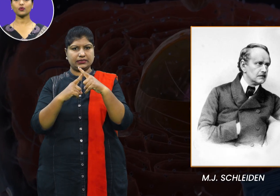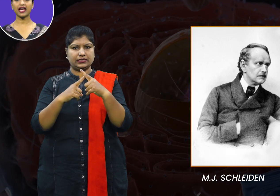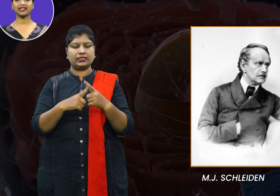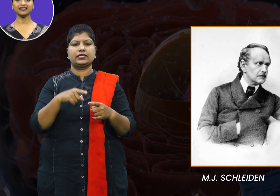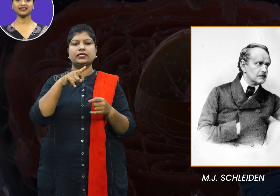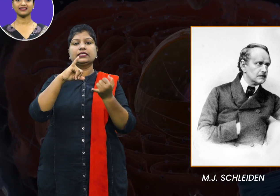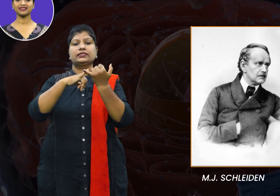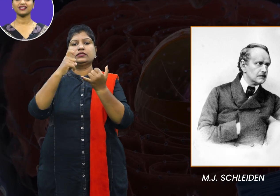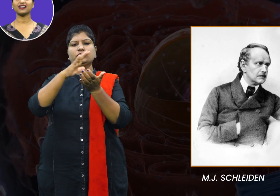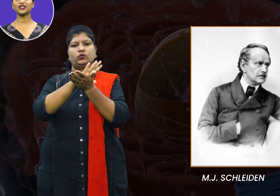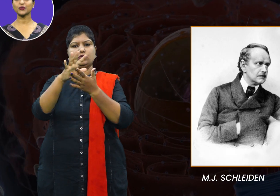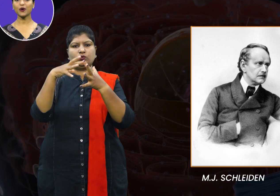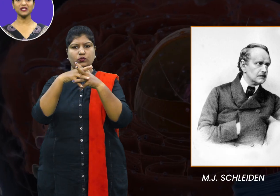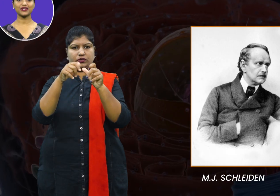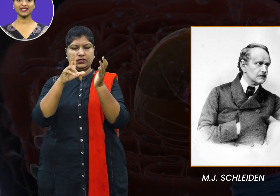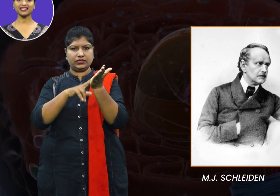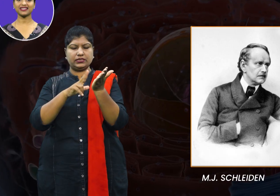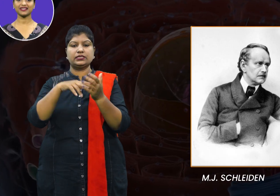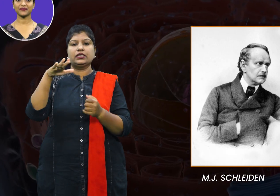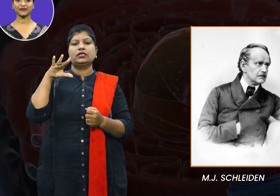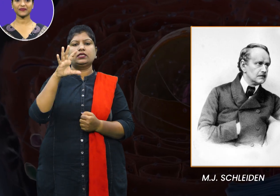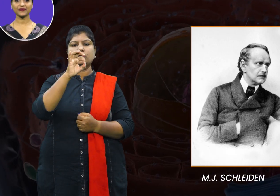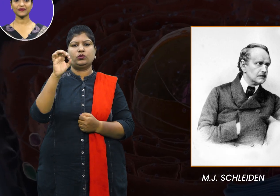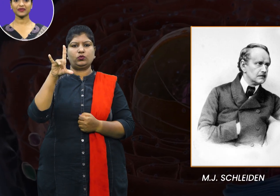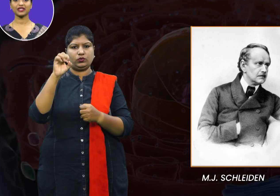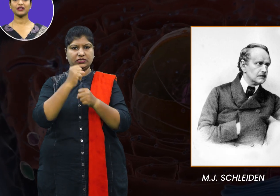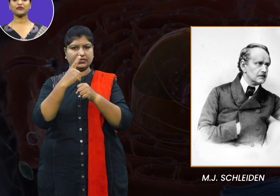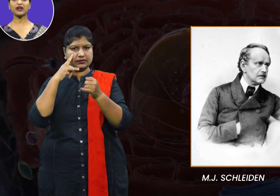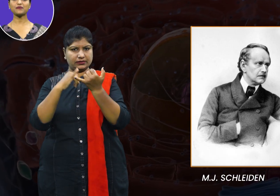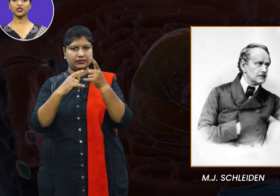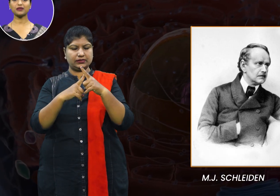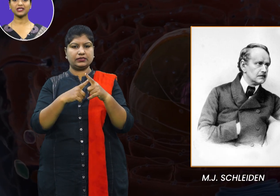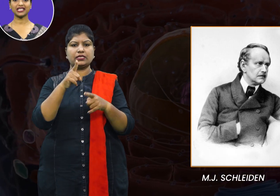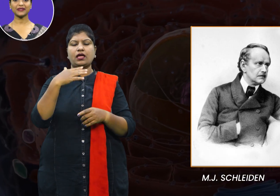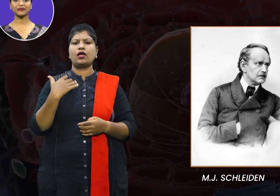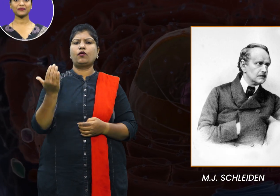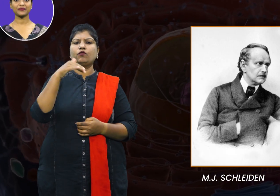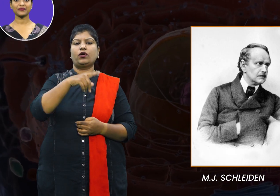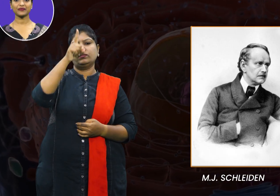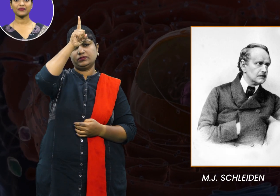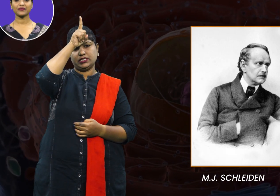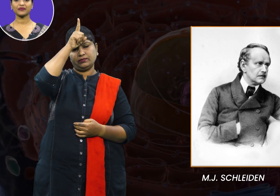and Schwann, a zoologist from Germany,